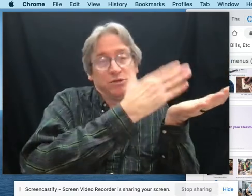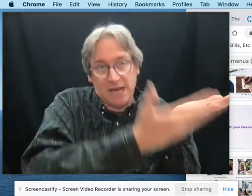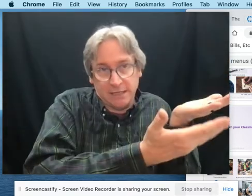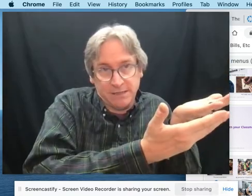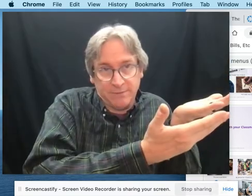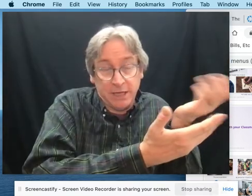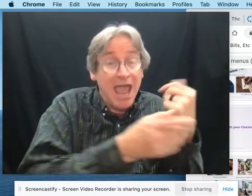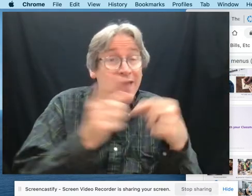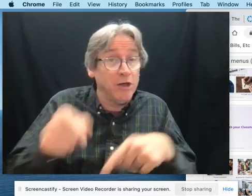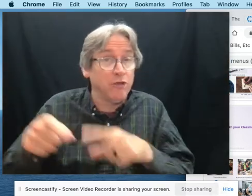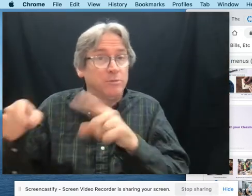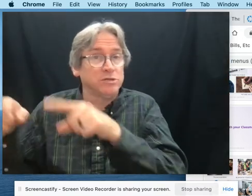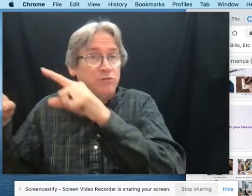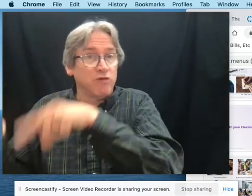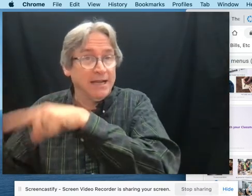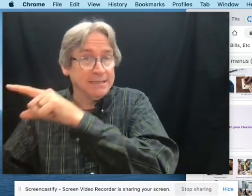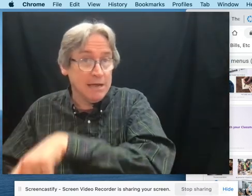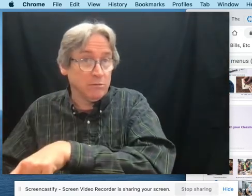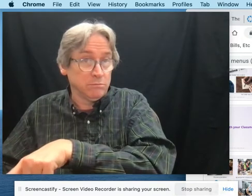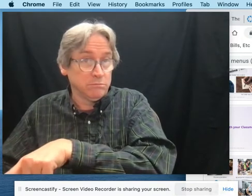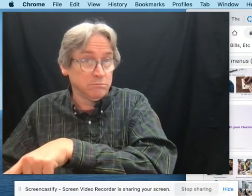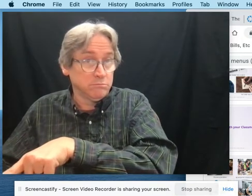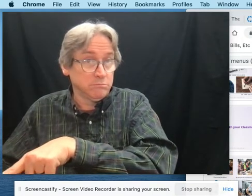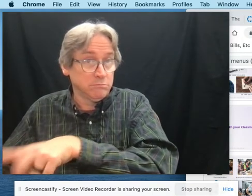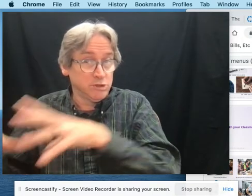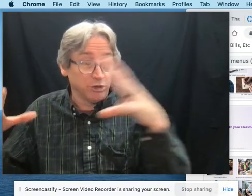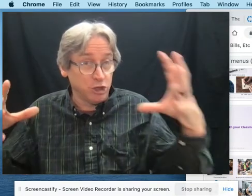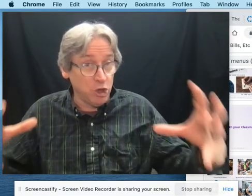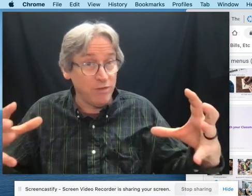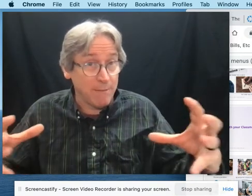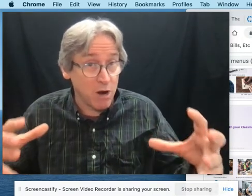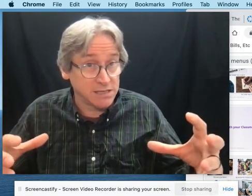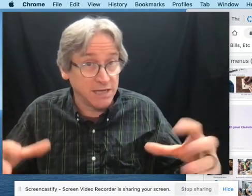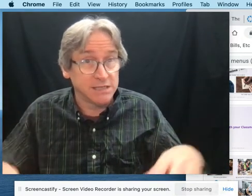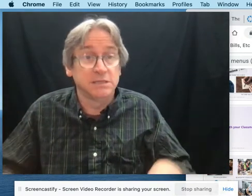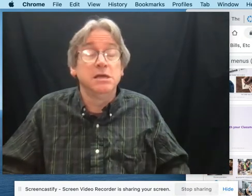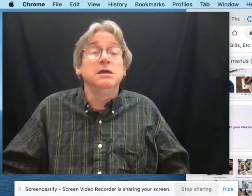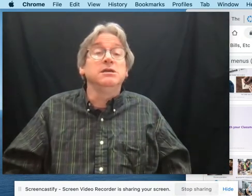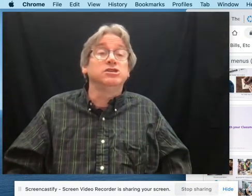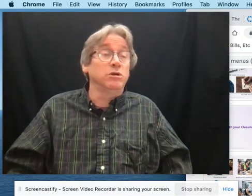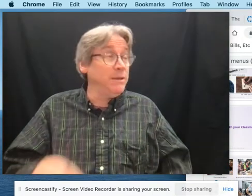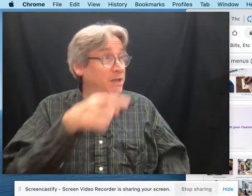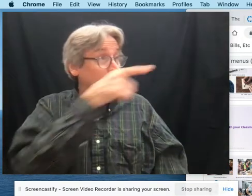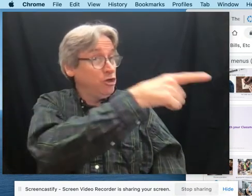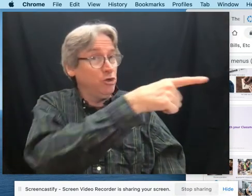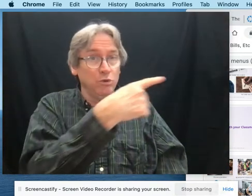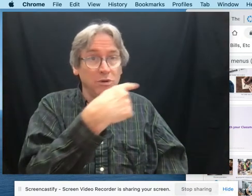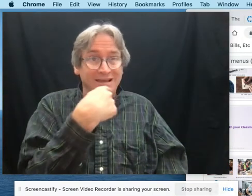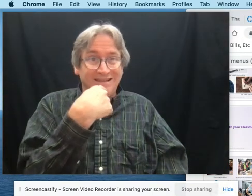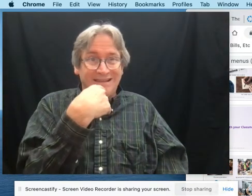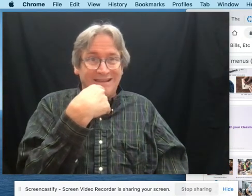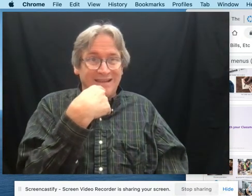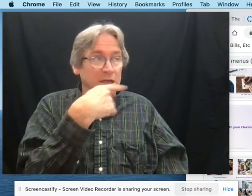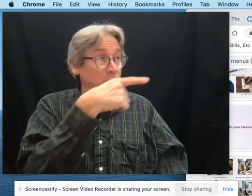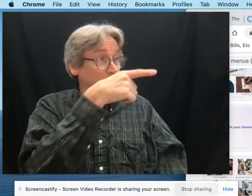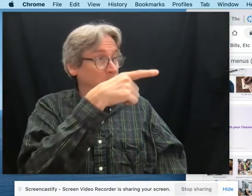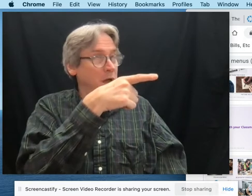something or signing something and the other person writing it down. So we're going to show that process. So it can be